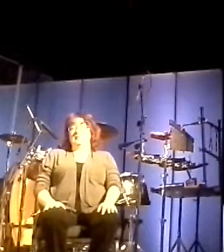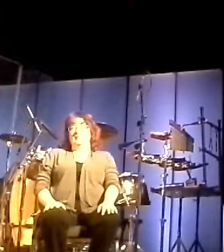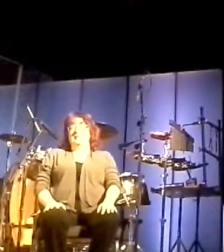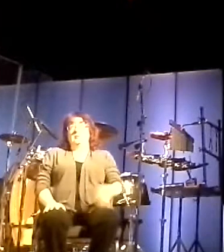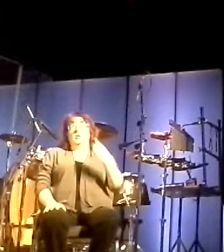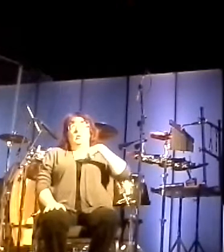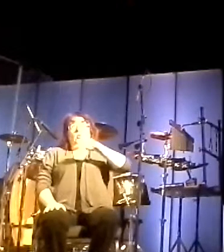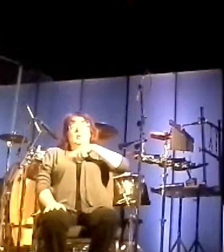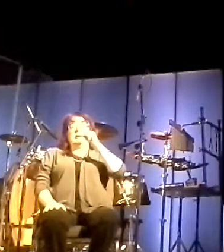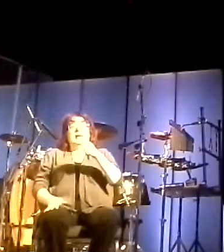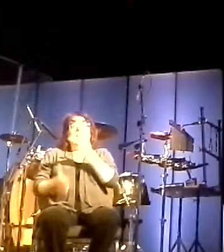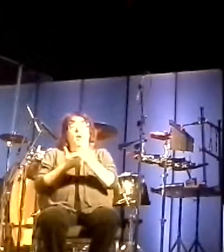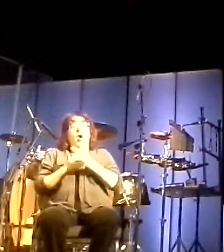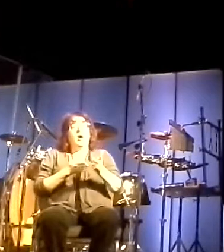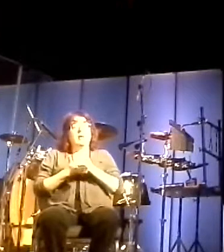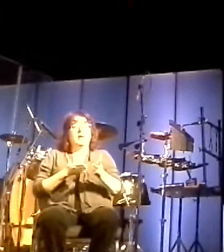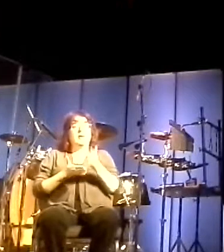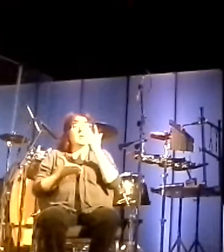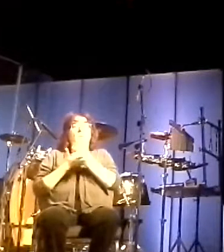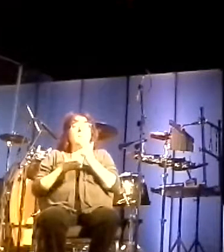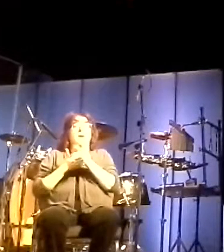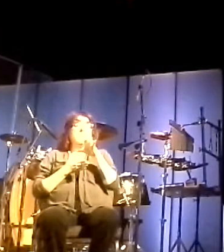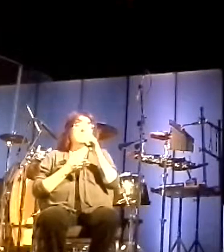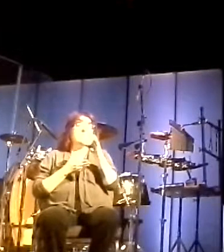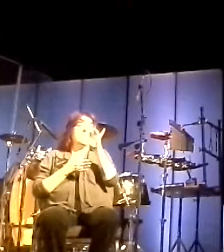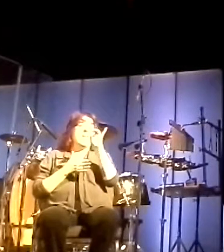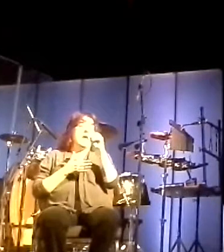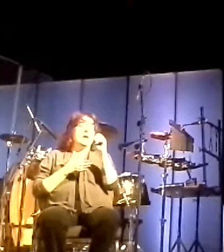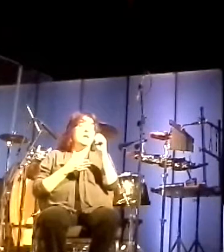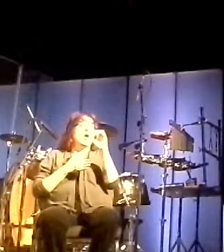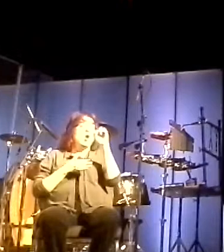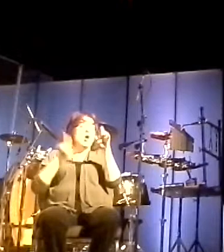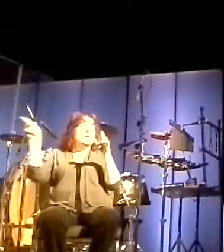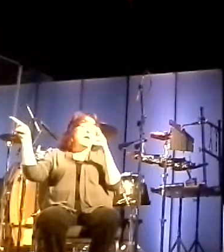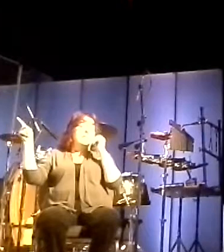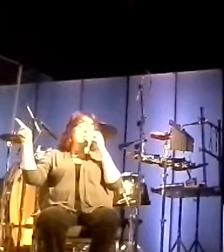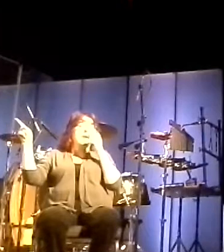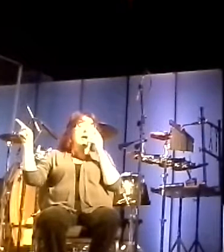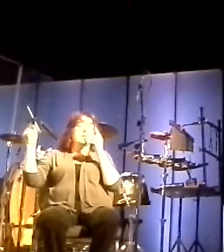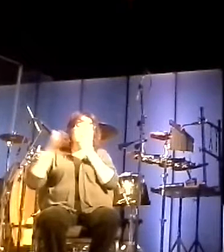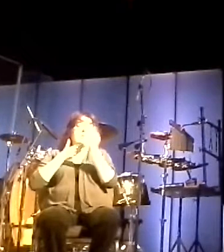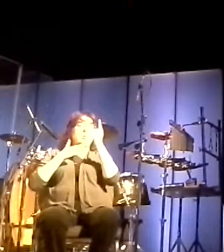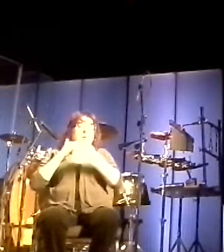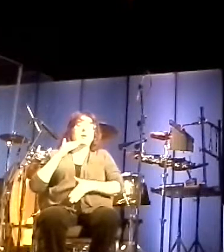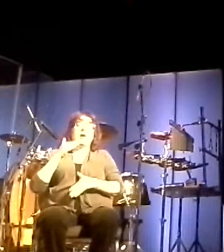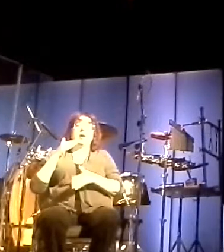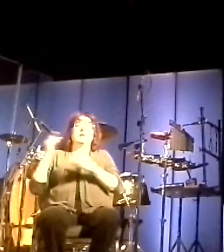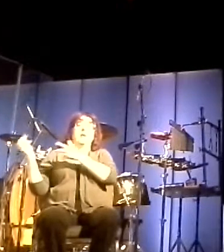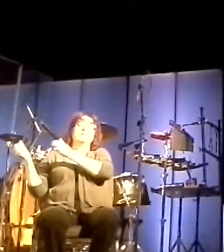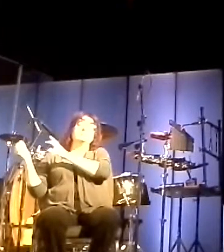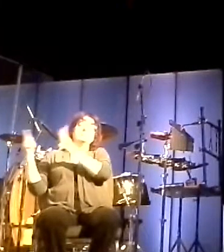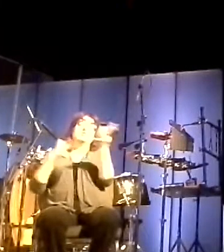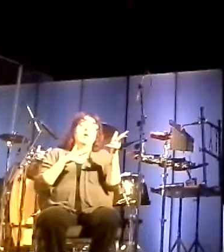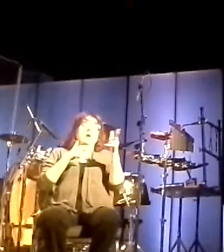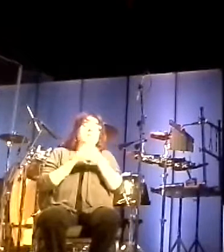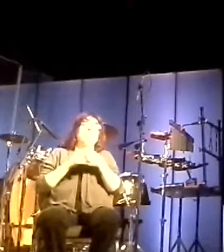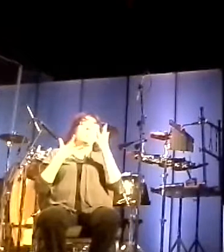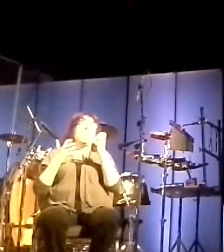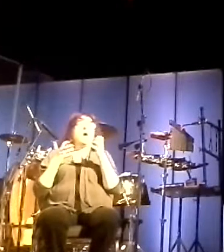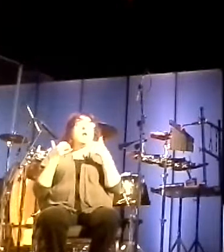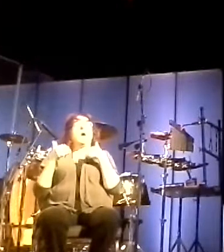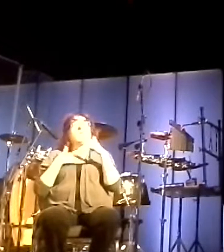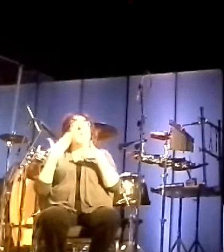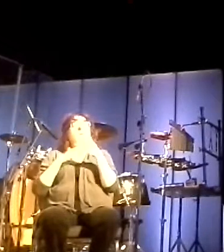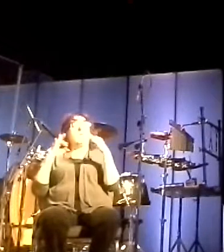We need parking spaces on it. We park about 50 to 80 cars down at McDonald's every weekend and shuttle people up. And we're hoping to be able to get